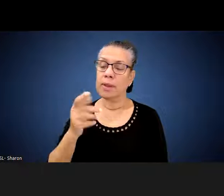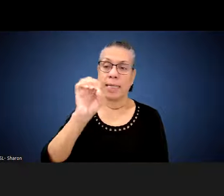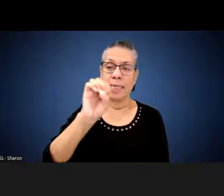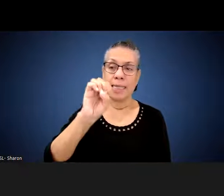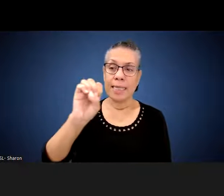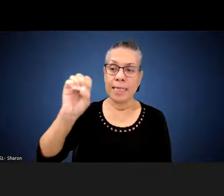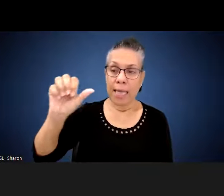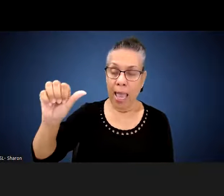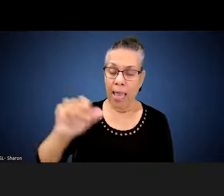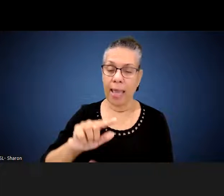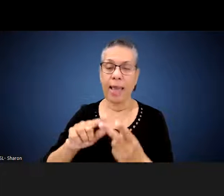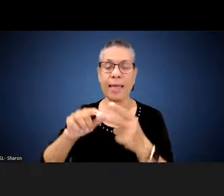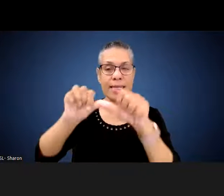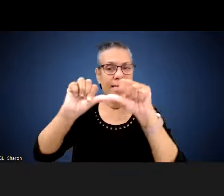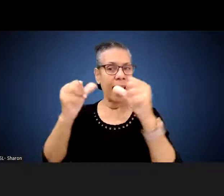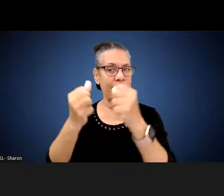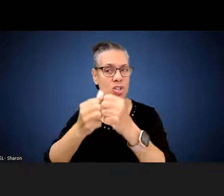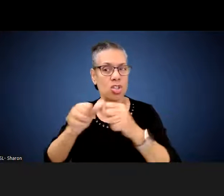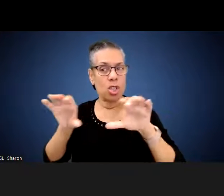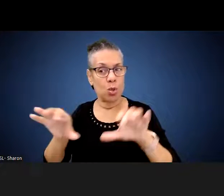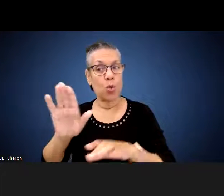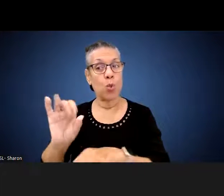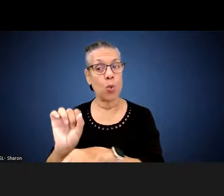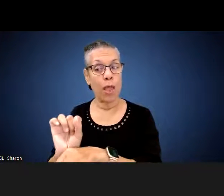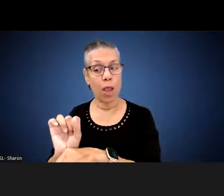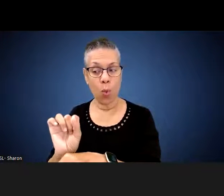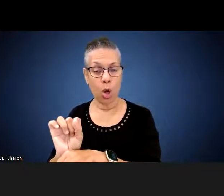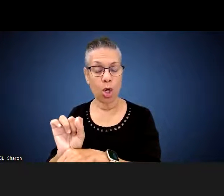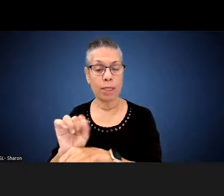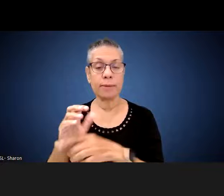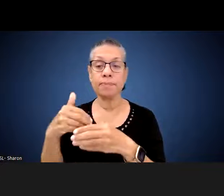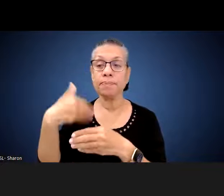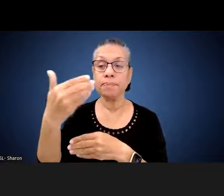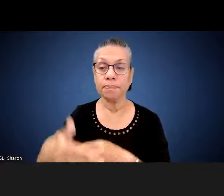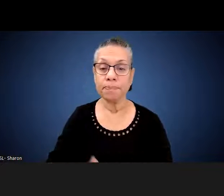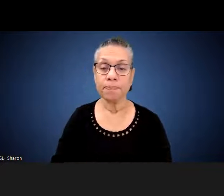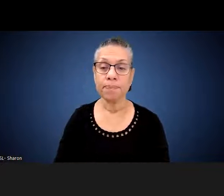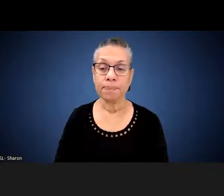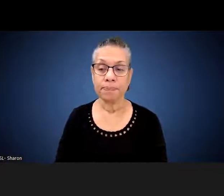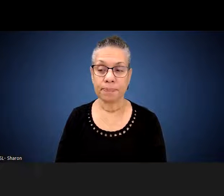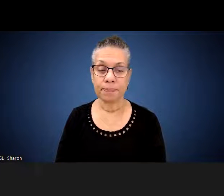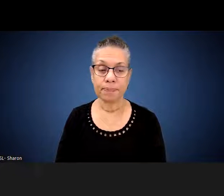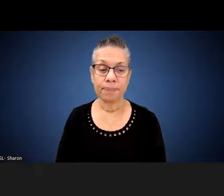EEA and its agencies did this work. So next slide, please, Val.